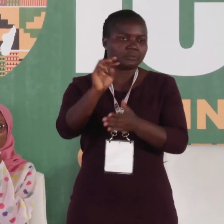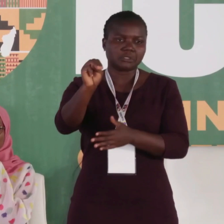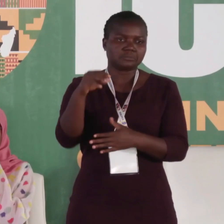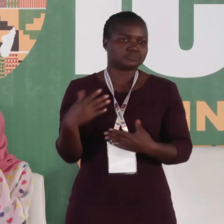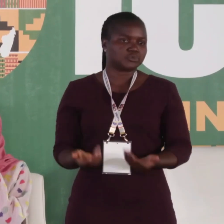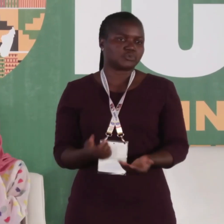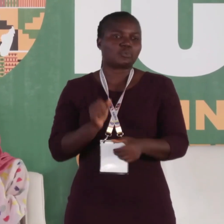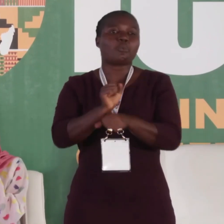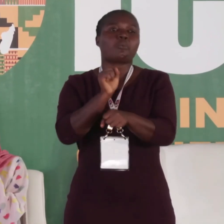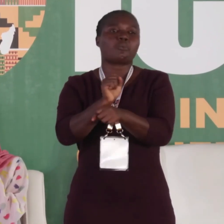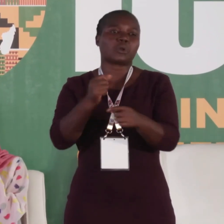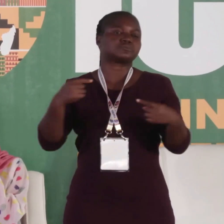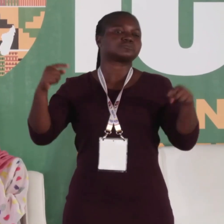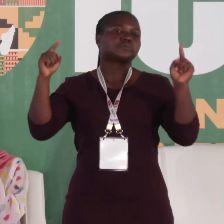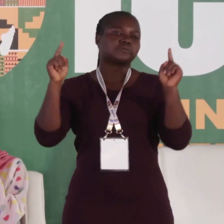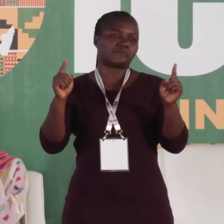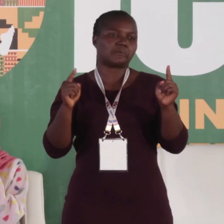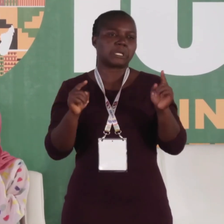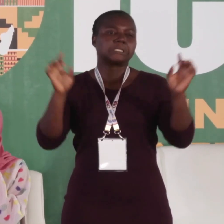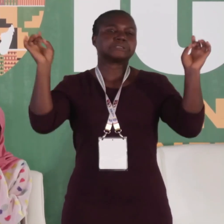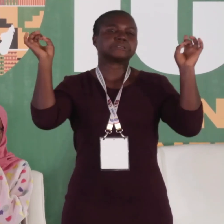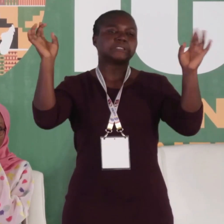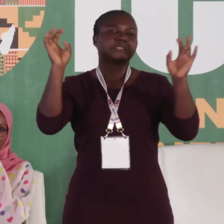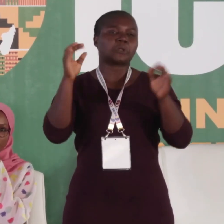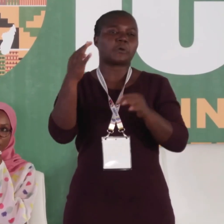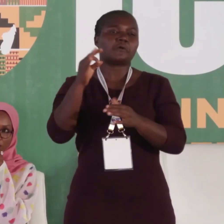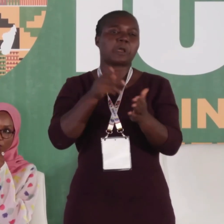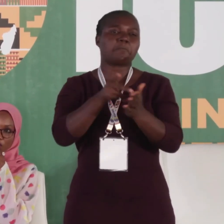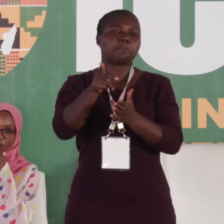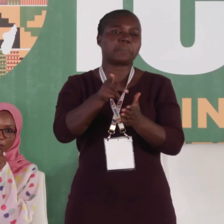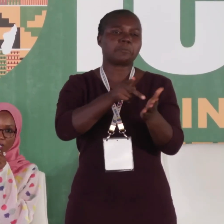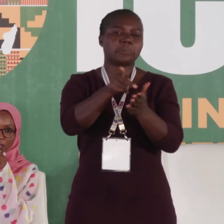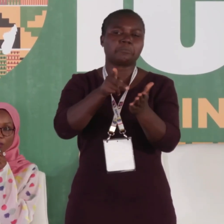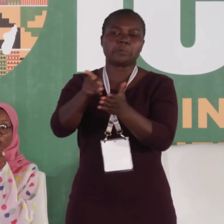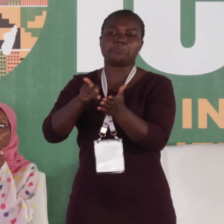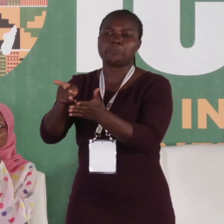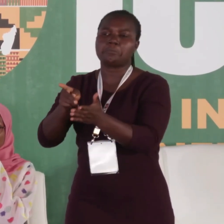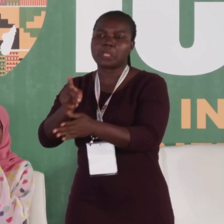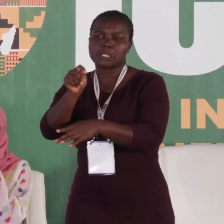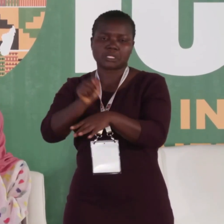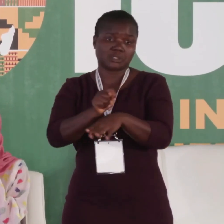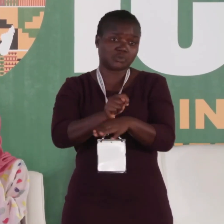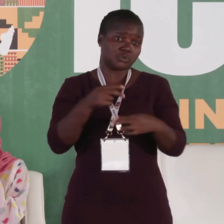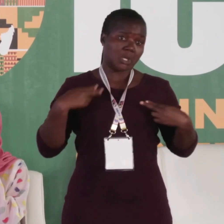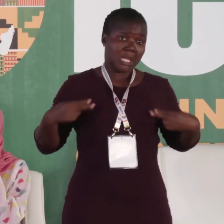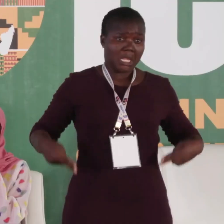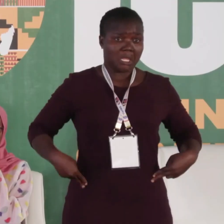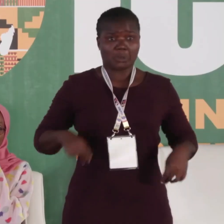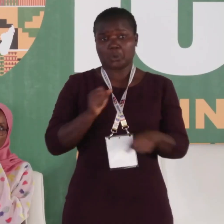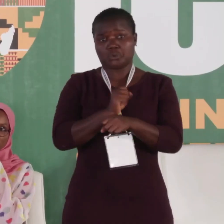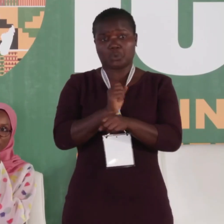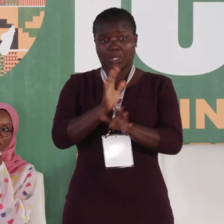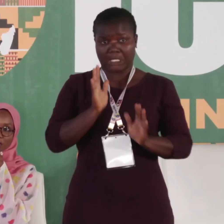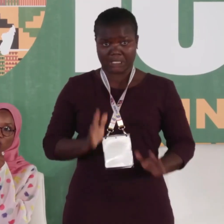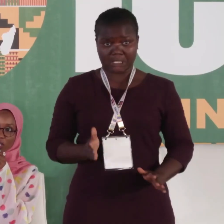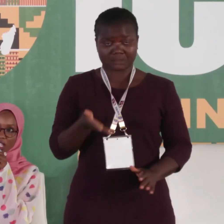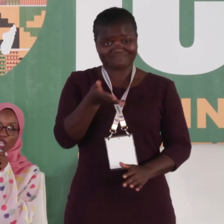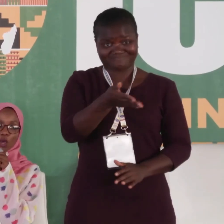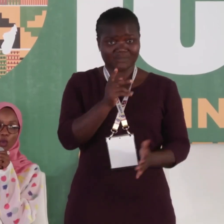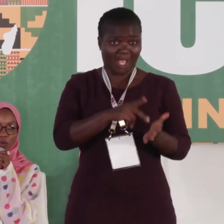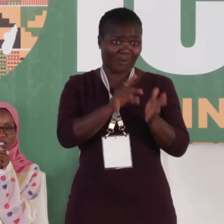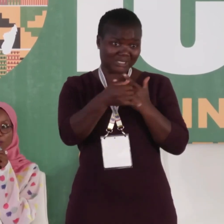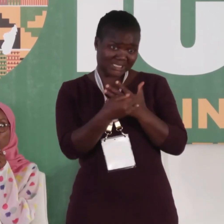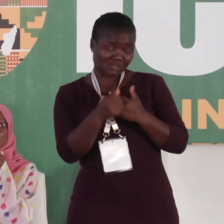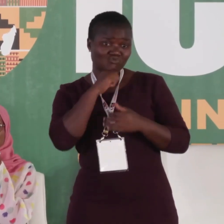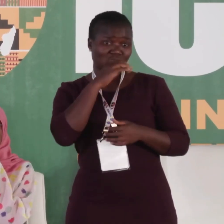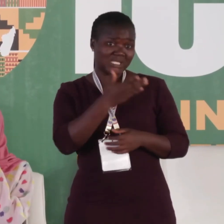The danger of paying them, we understand the danger of paying this traditional bartender, because for sustainability, even when this project is not there, we